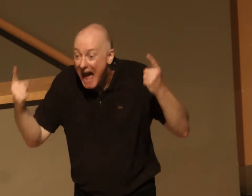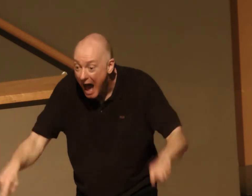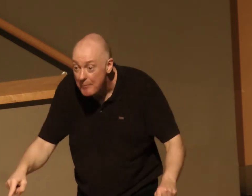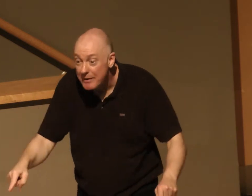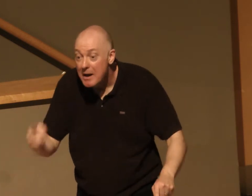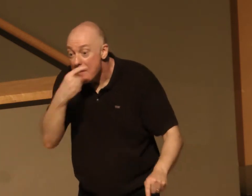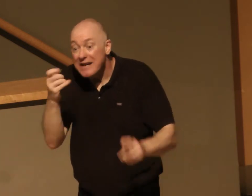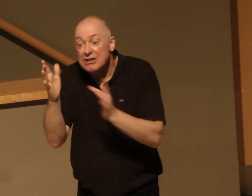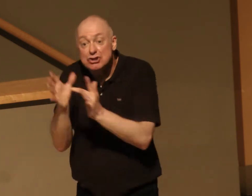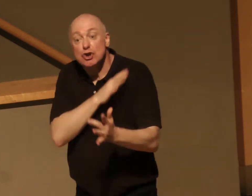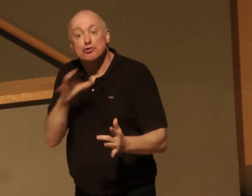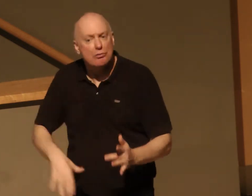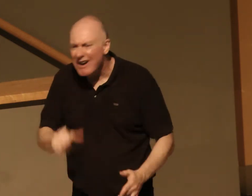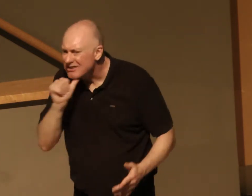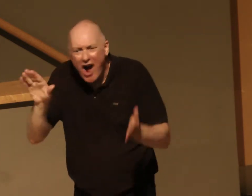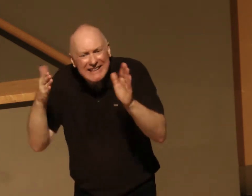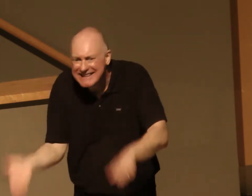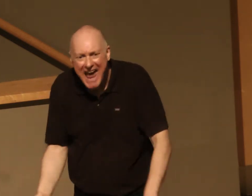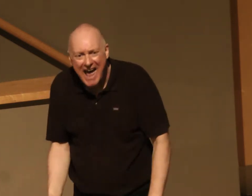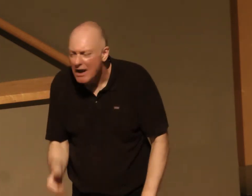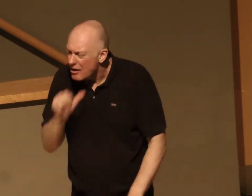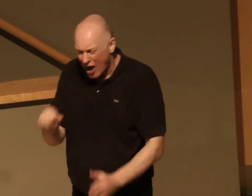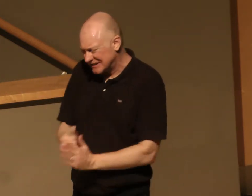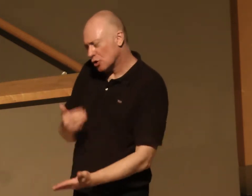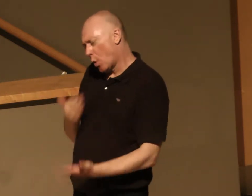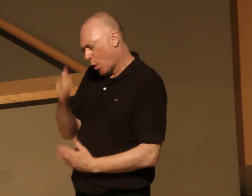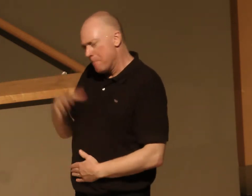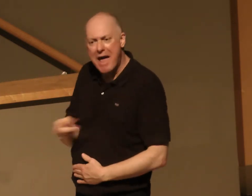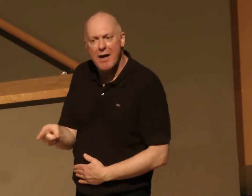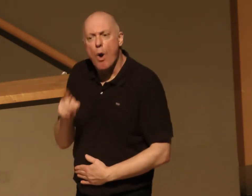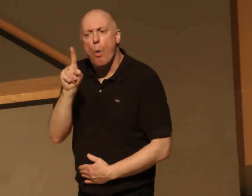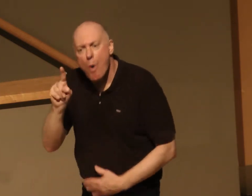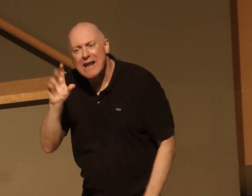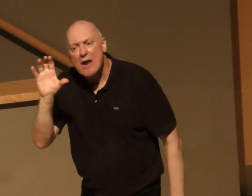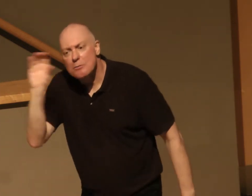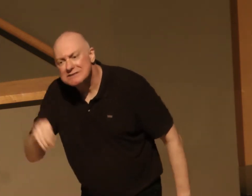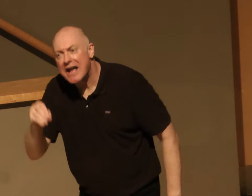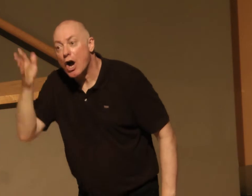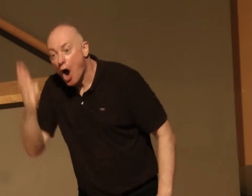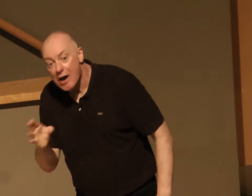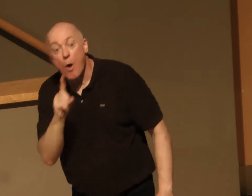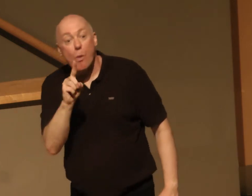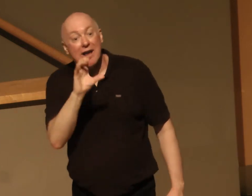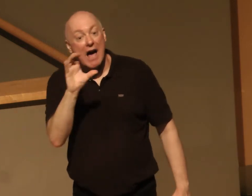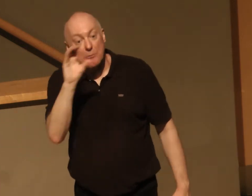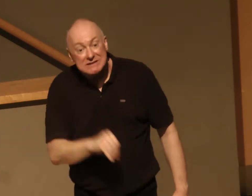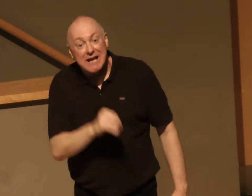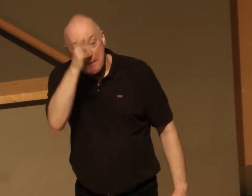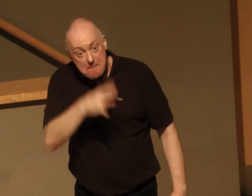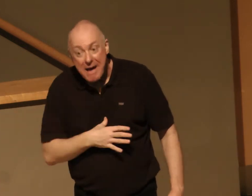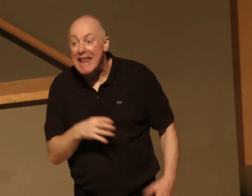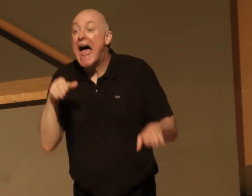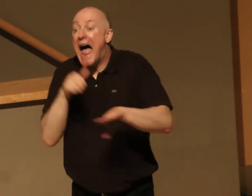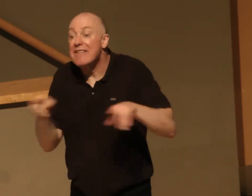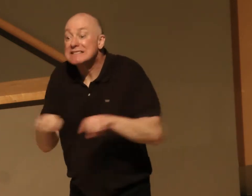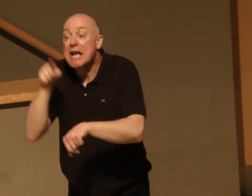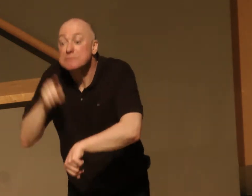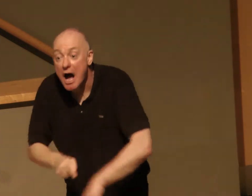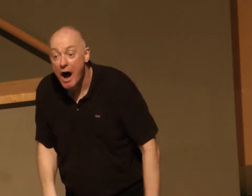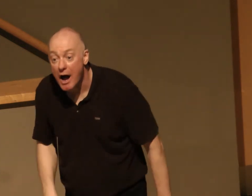Jesus Christ is not dead. He wasn't just a good man. He was 100% God and 100% man at the same time. And He